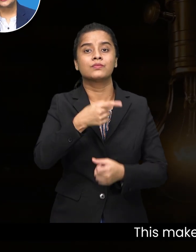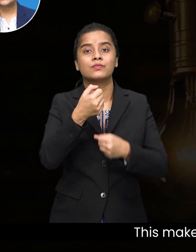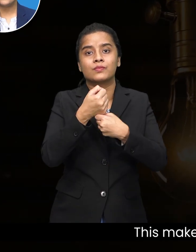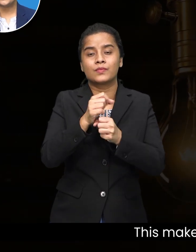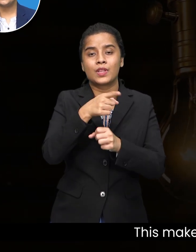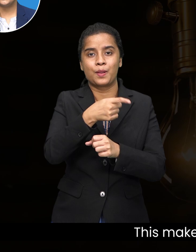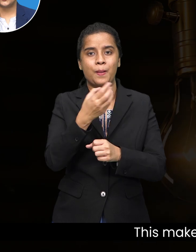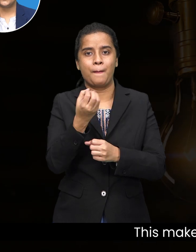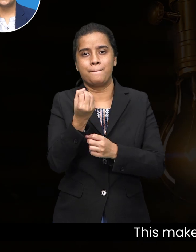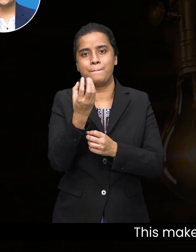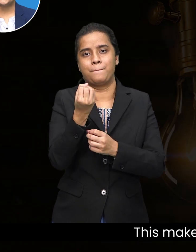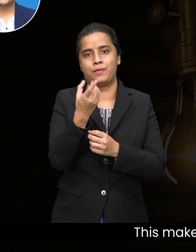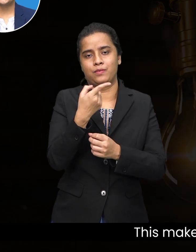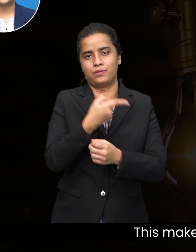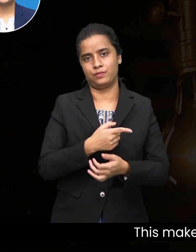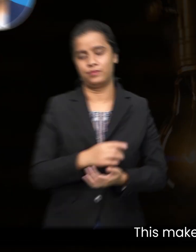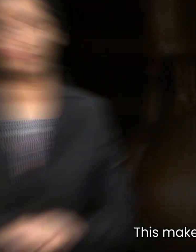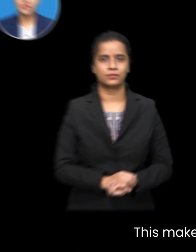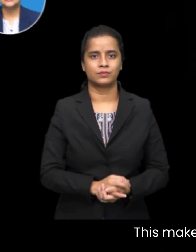This makes the bulb glow.